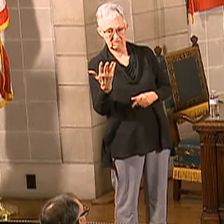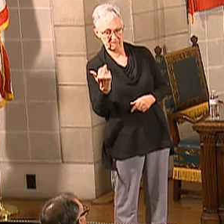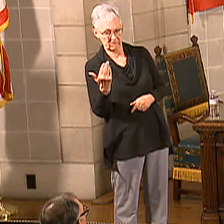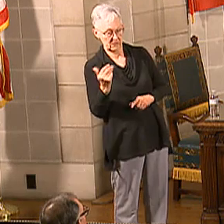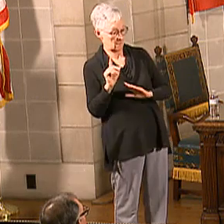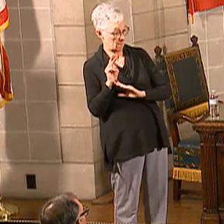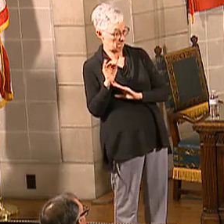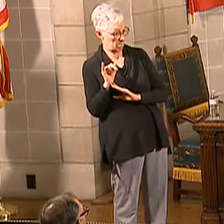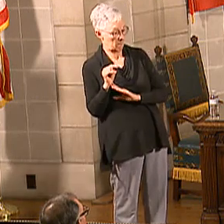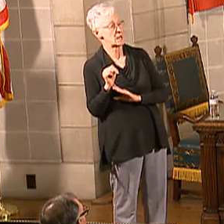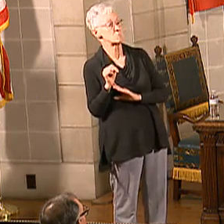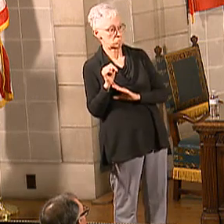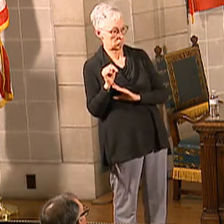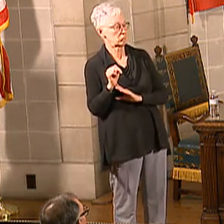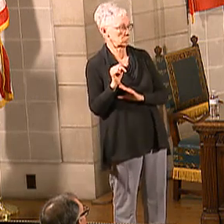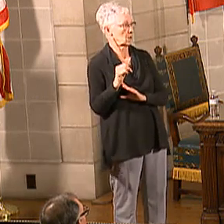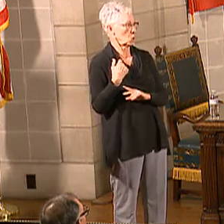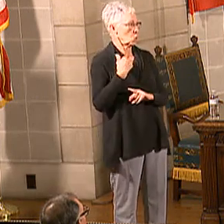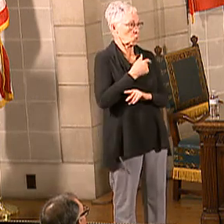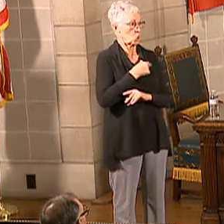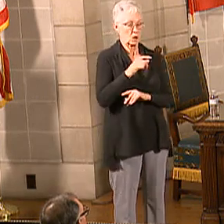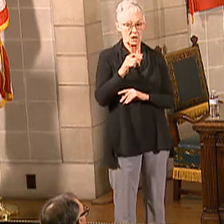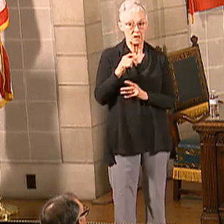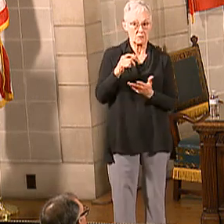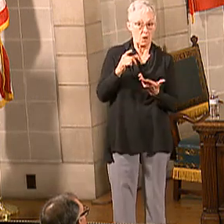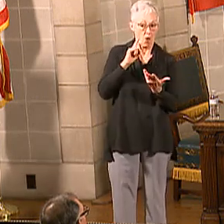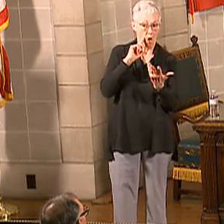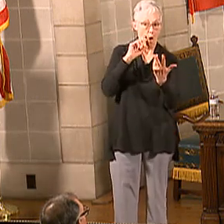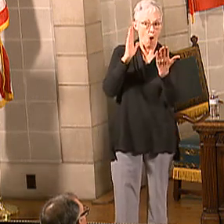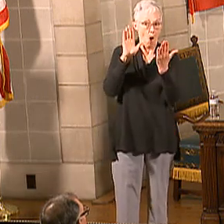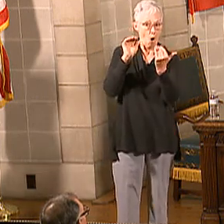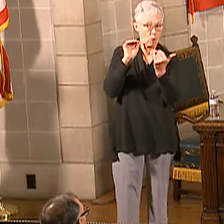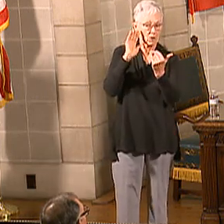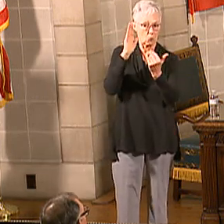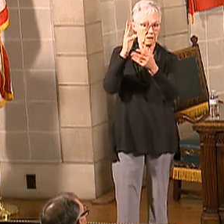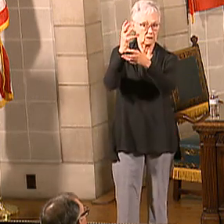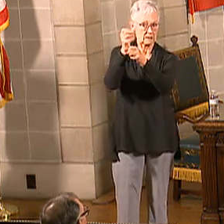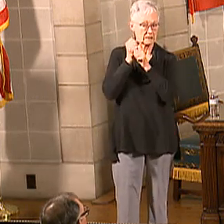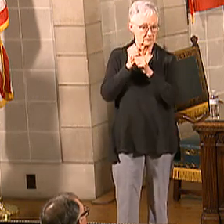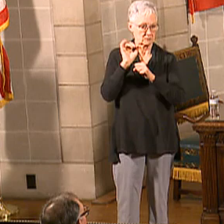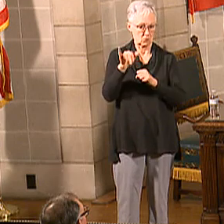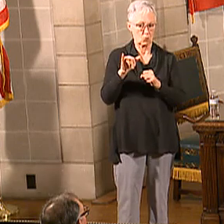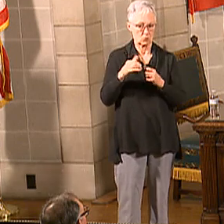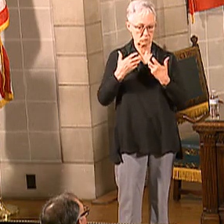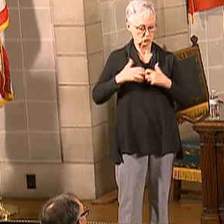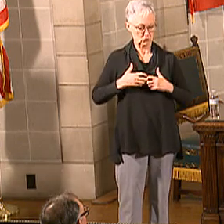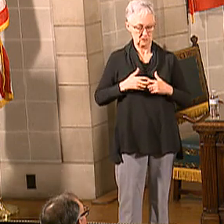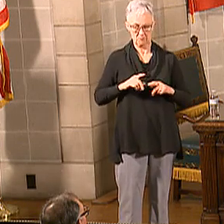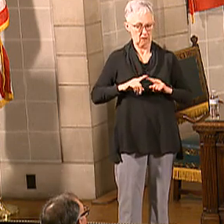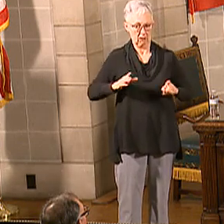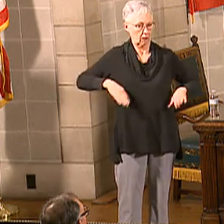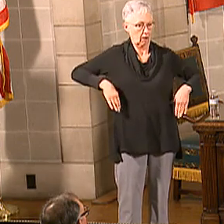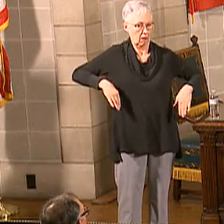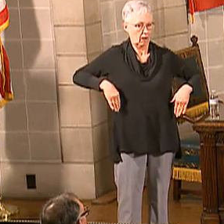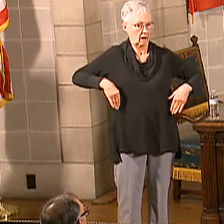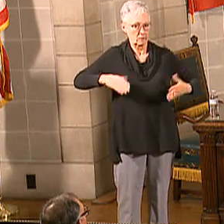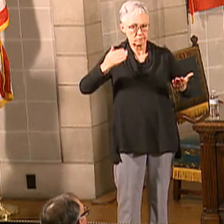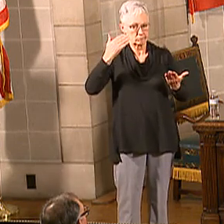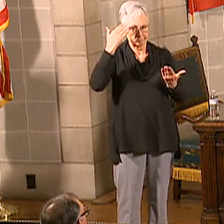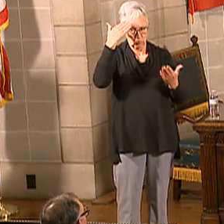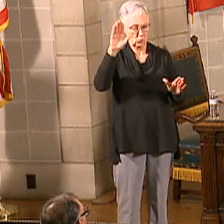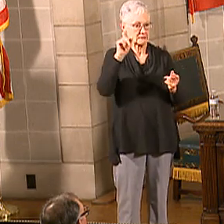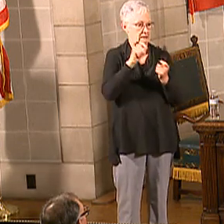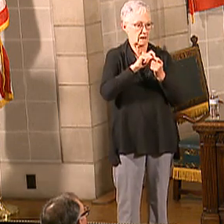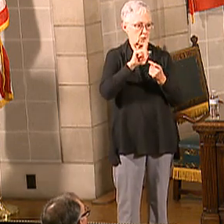said earlier, we have not been given a timeline from FEMA as to when we will actually receive those. So, and this is part of our strategy to work with the federal